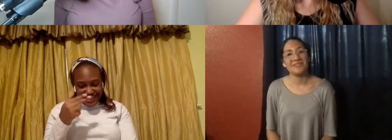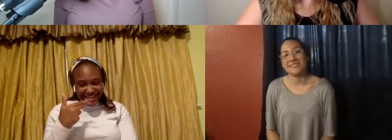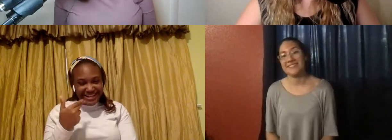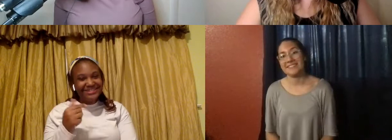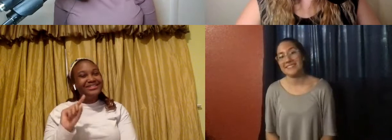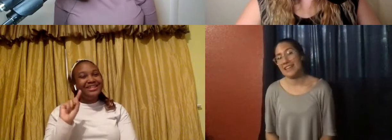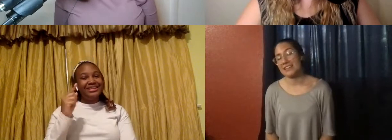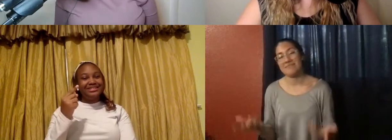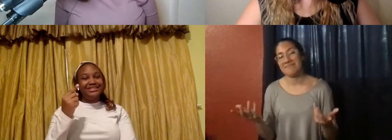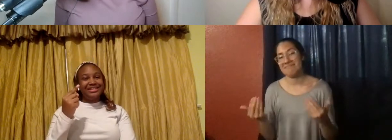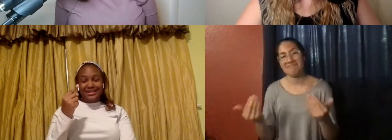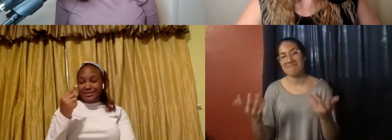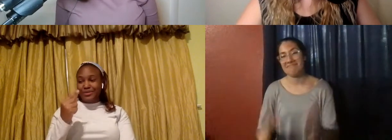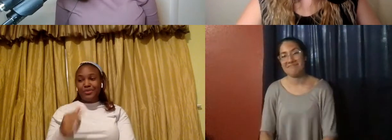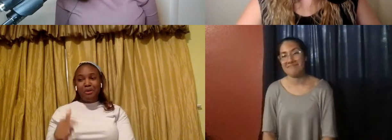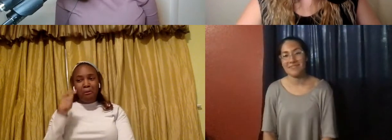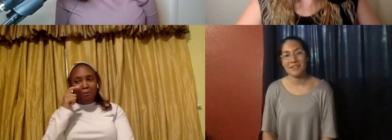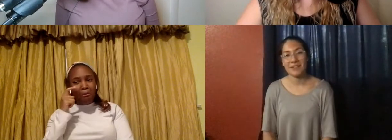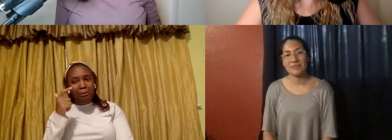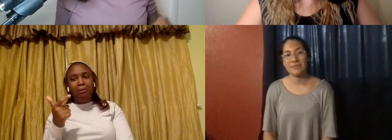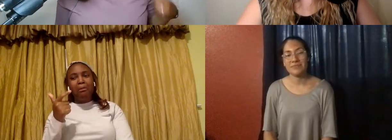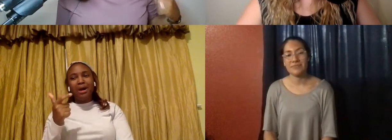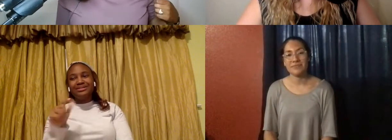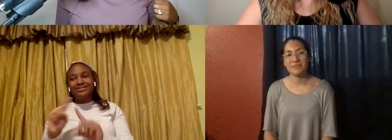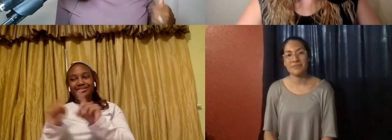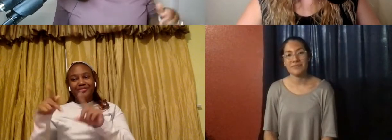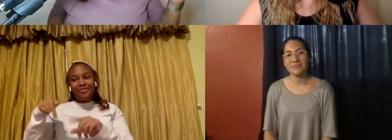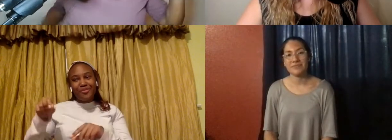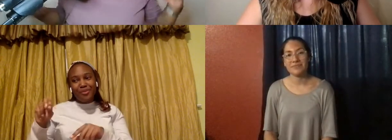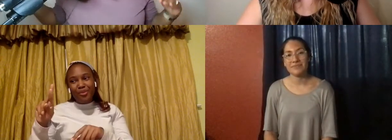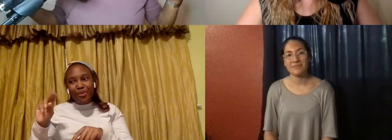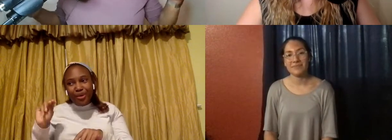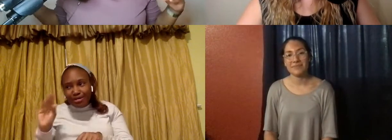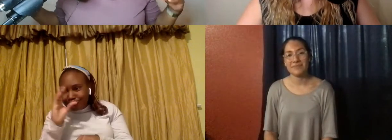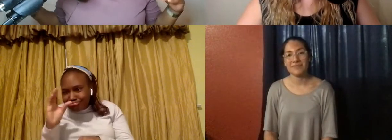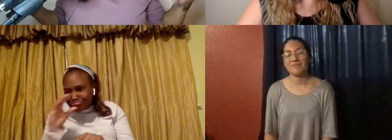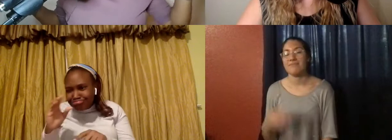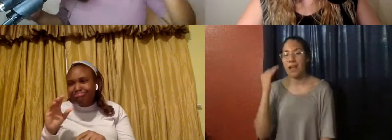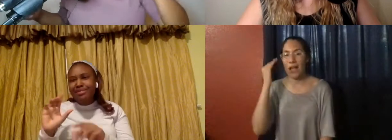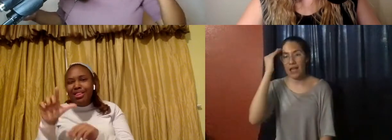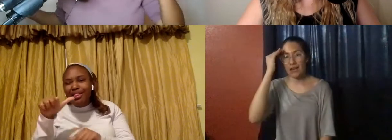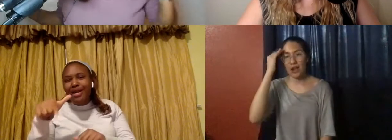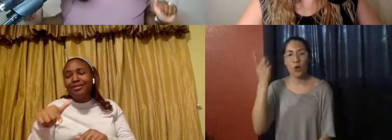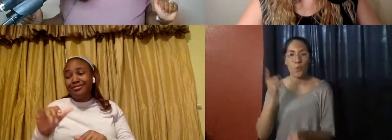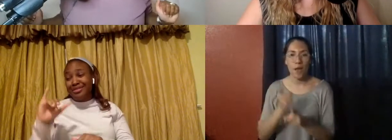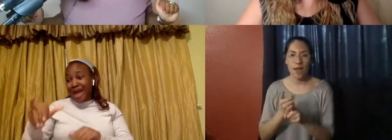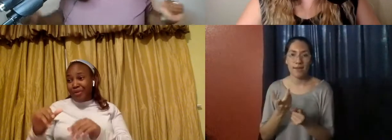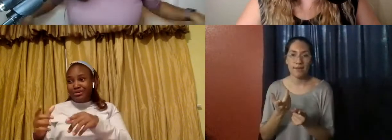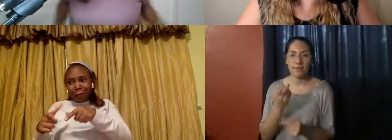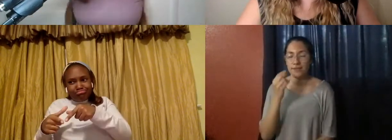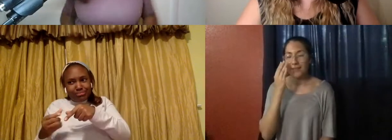they just looked up different porn later. They were like, you know what? That was a lot of bush. I've got to like balance it out. Right? Yeah. It's gotta be shaved